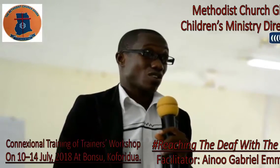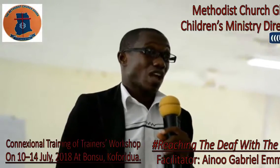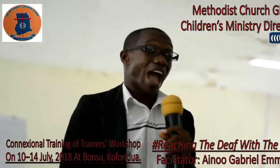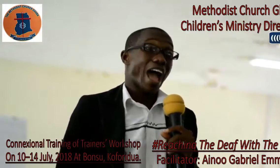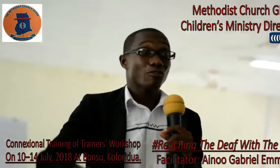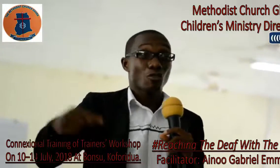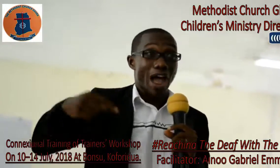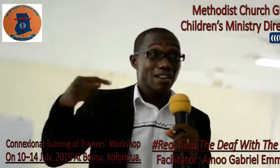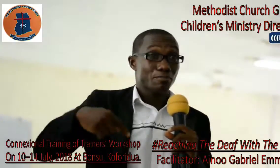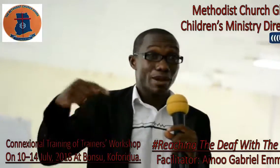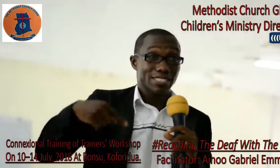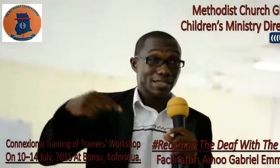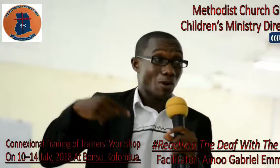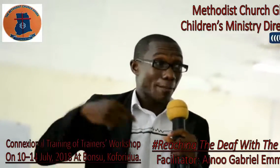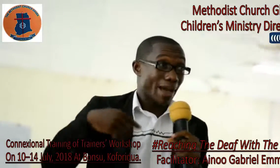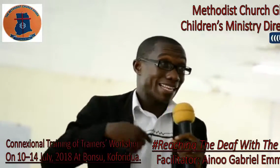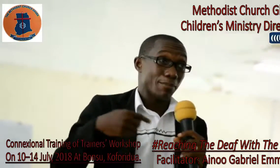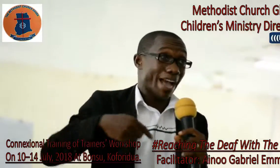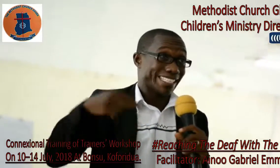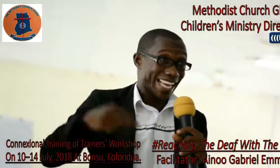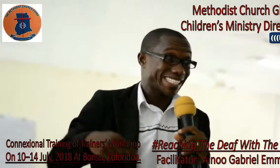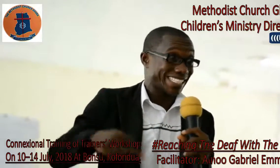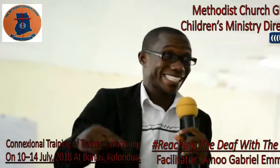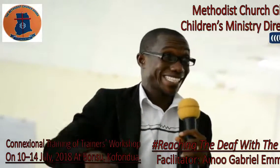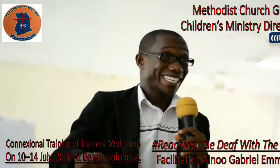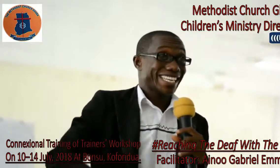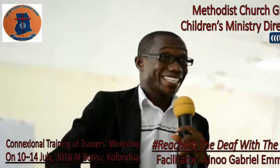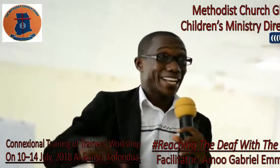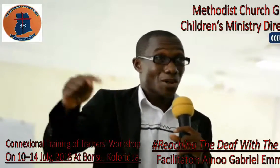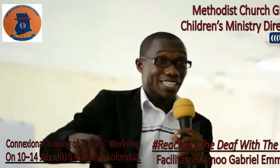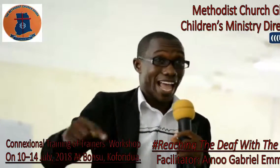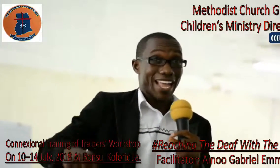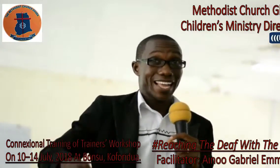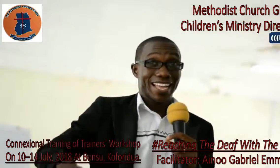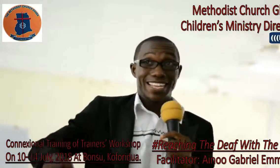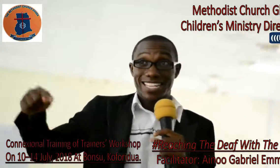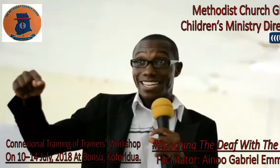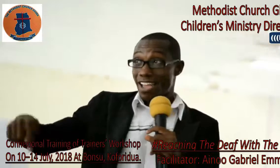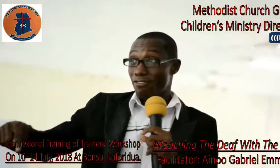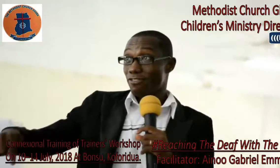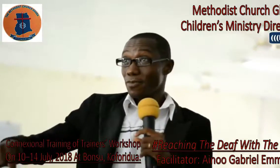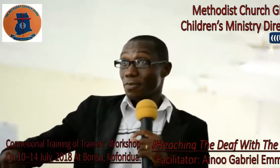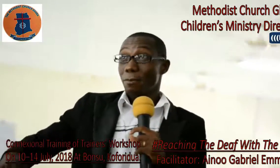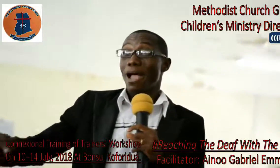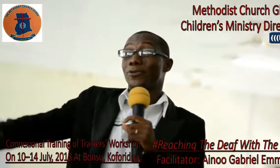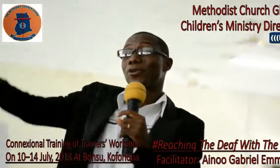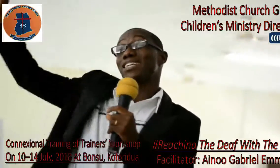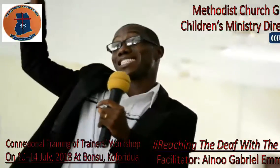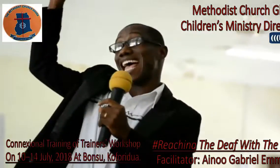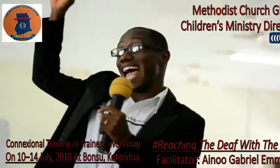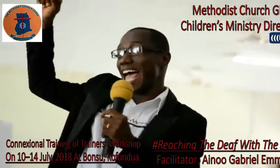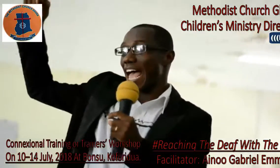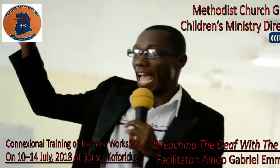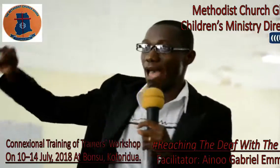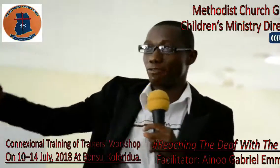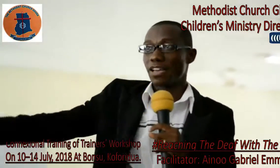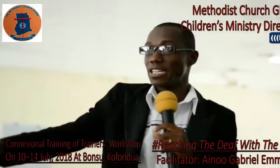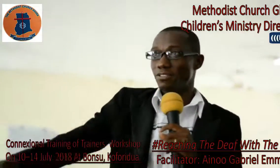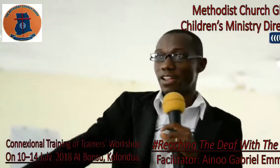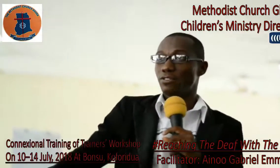I have one person, one man in my church. The daughter is a deaf My goodness, I'm finding it very